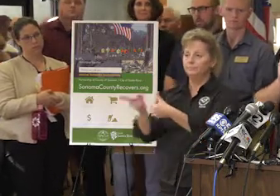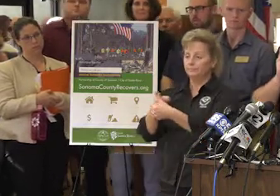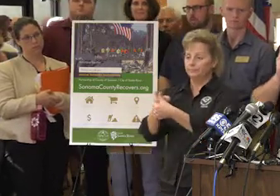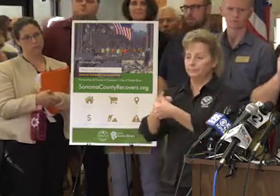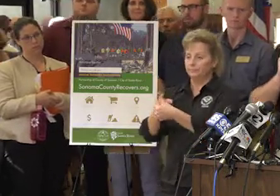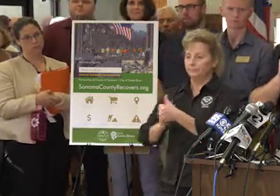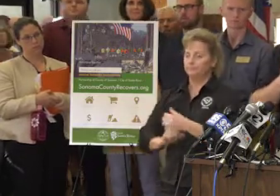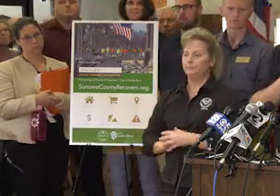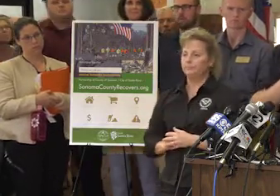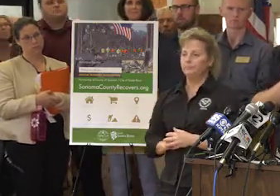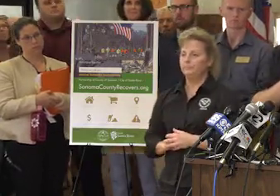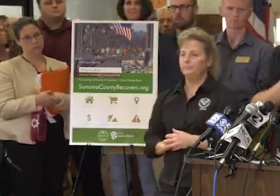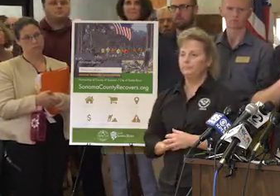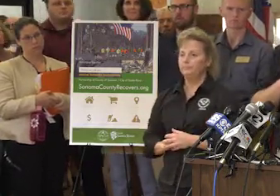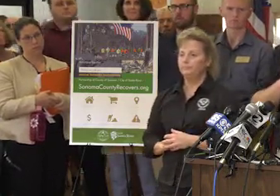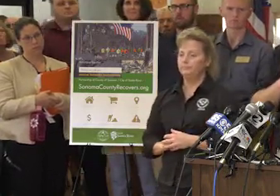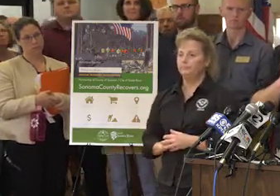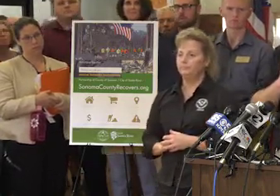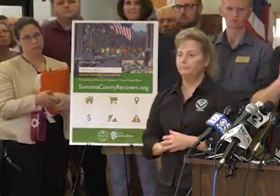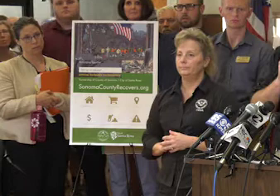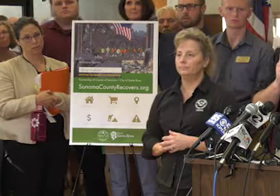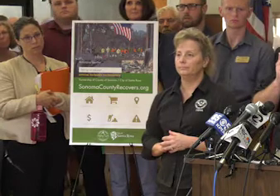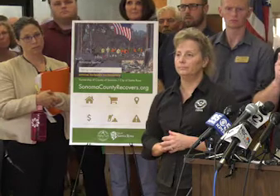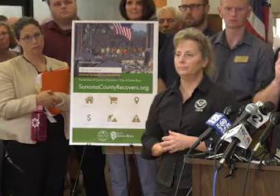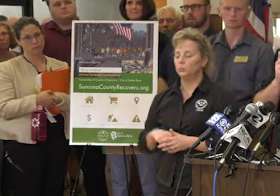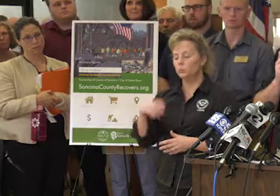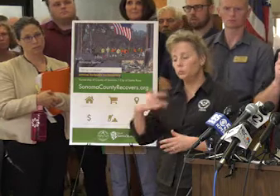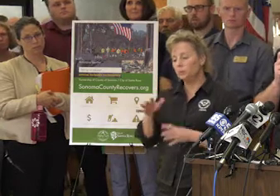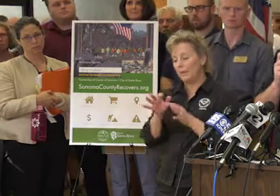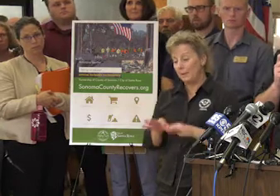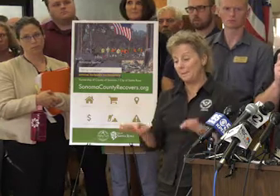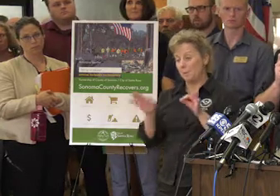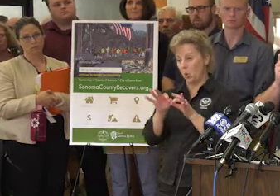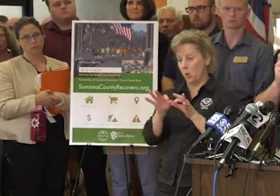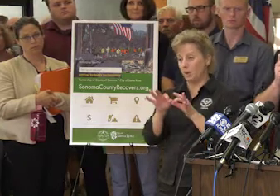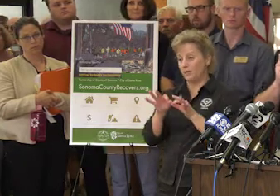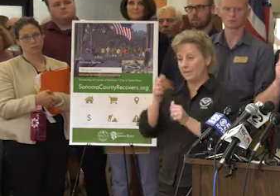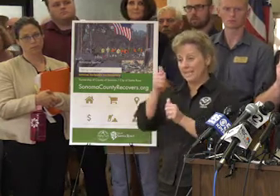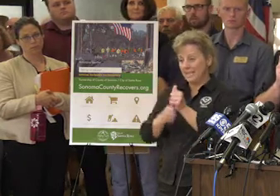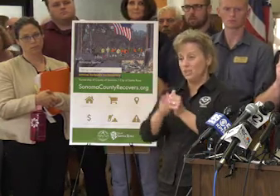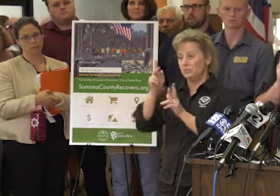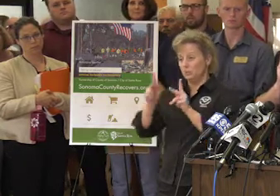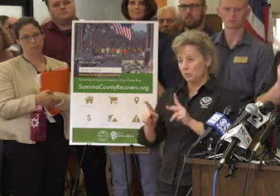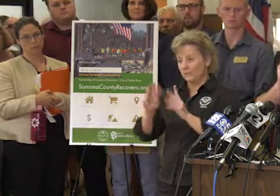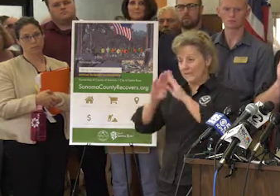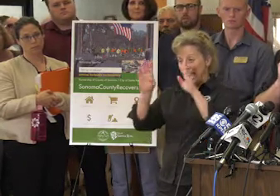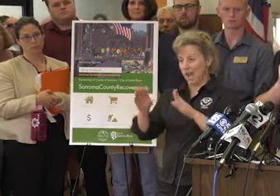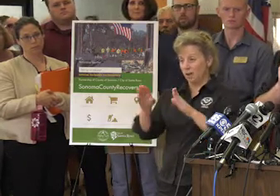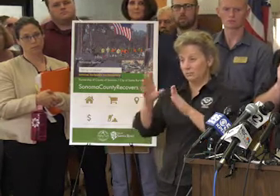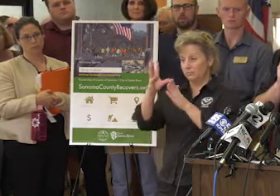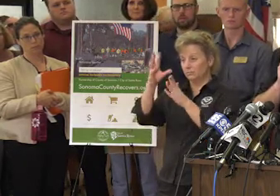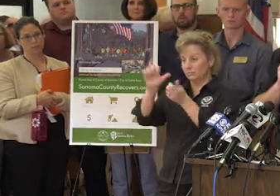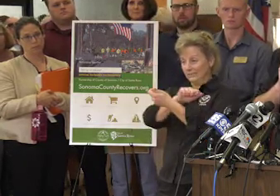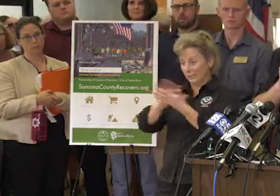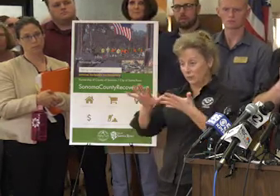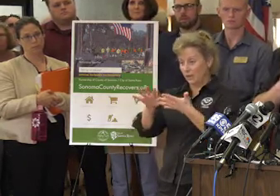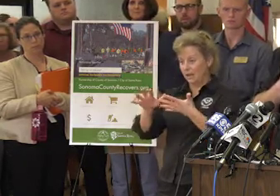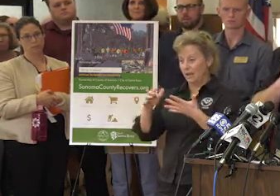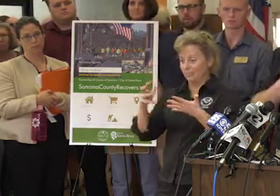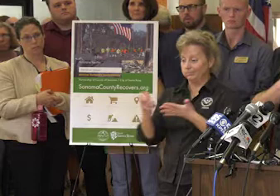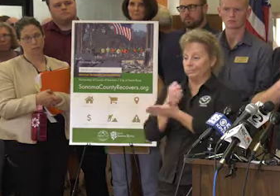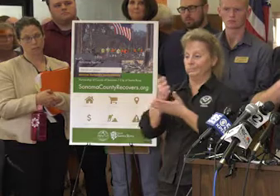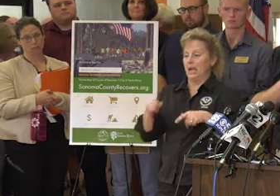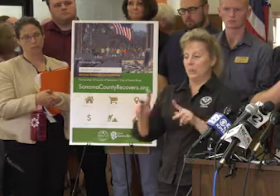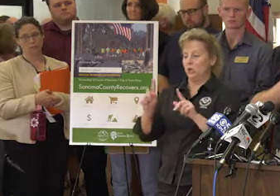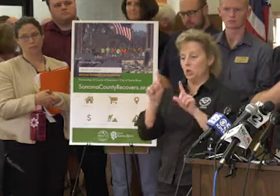off, it is critically important to us that each and every one of you that lost a home has the opportunity to get onto your property